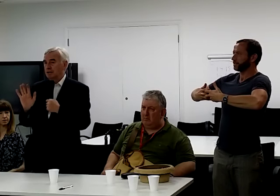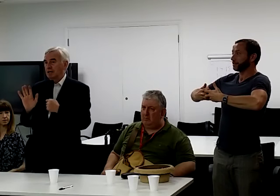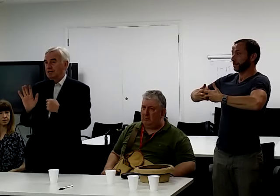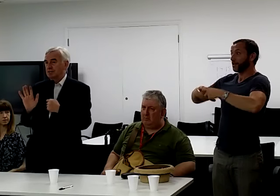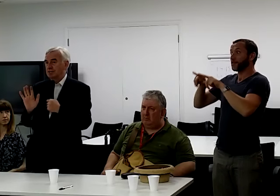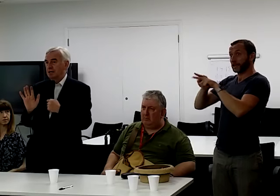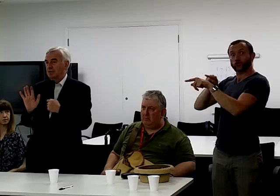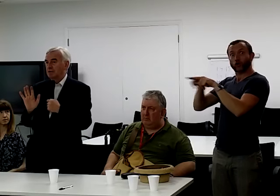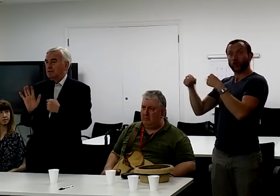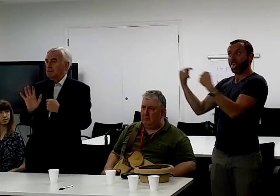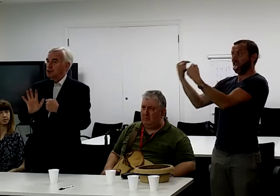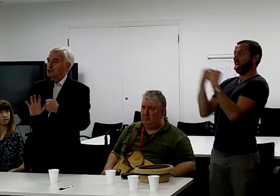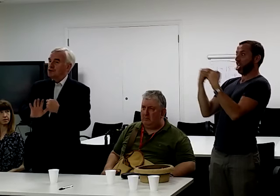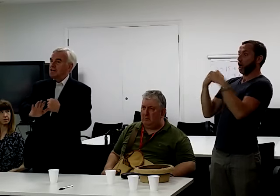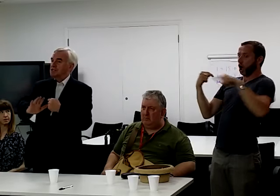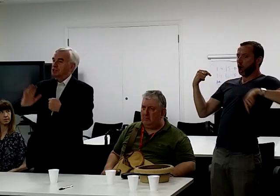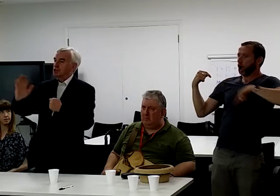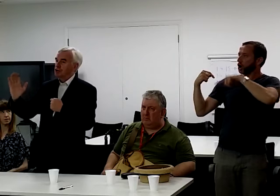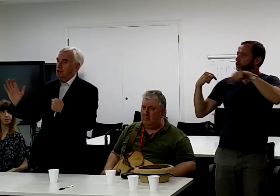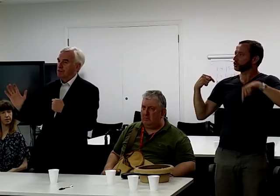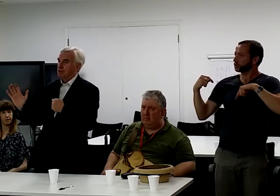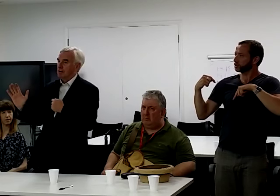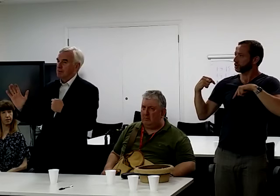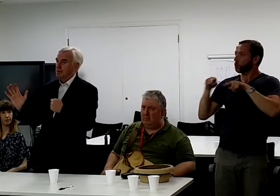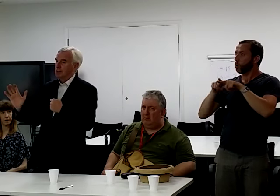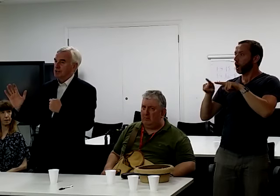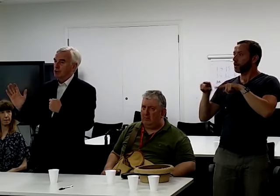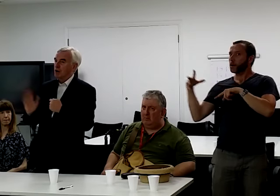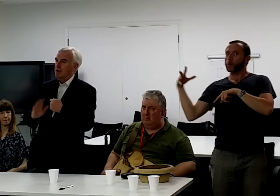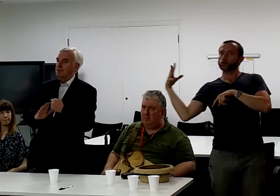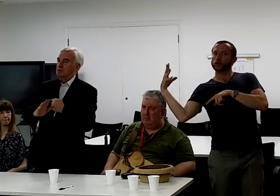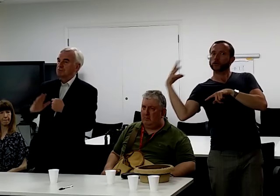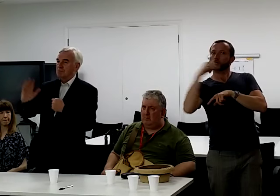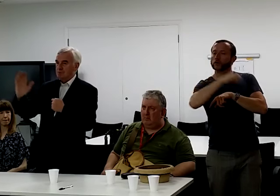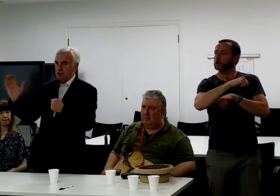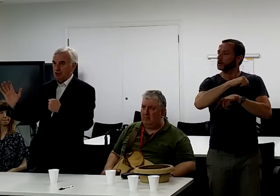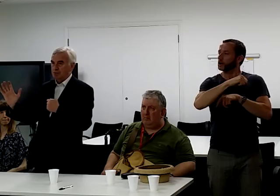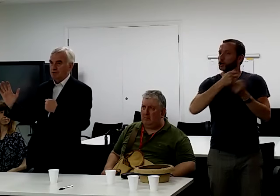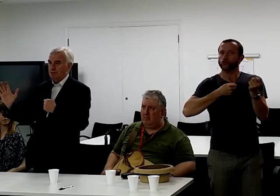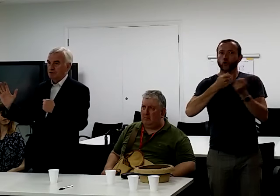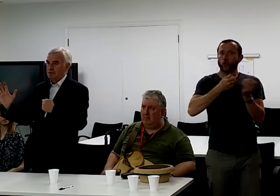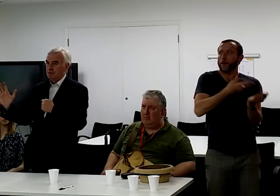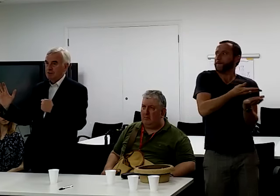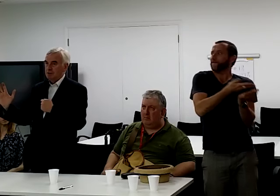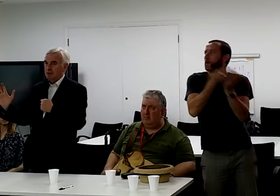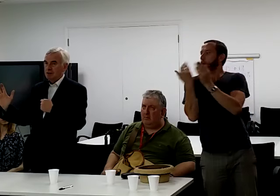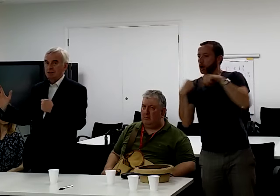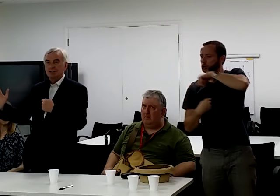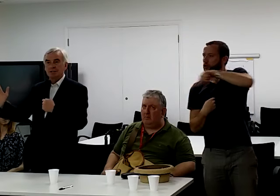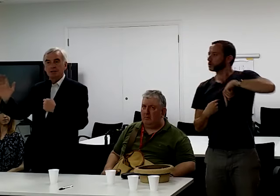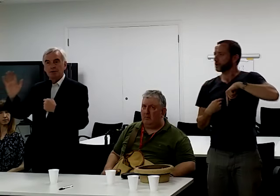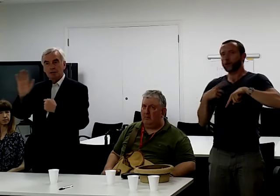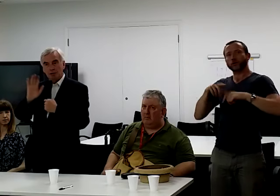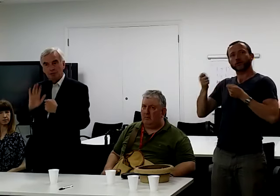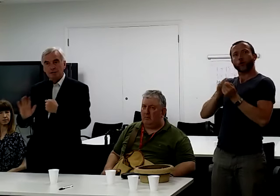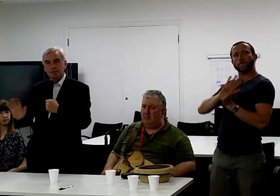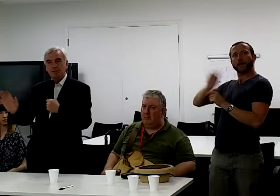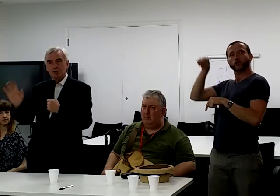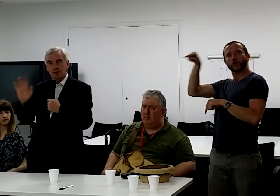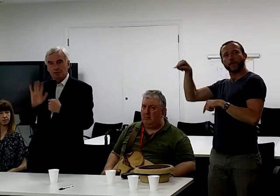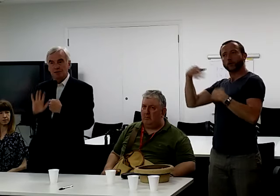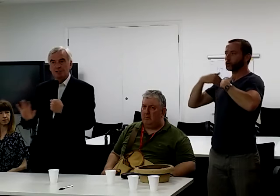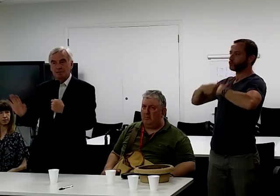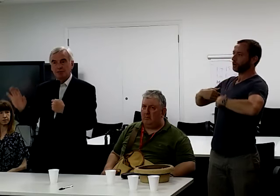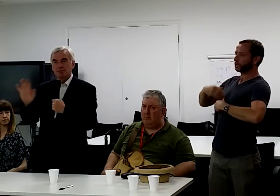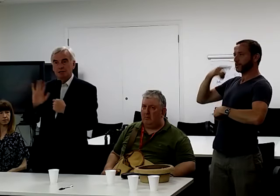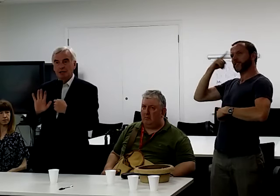that's moving against us now to wrest control of the Labour Party away from its membership, and as I say, to be going back